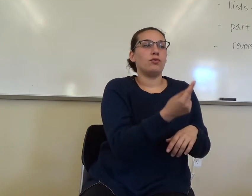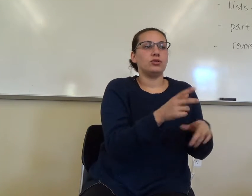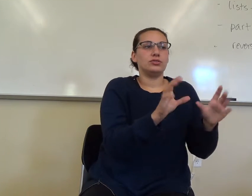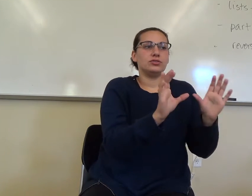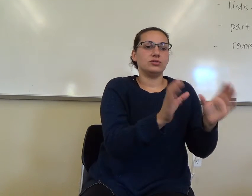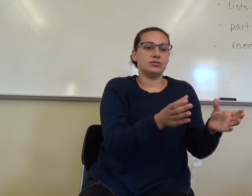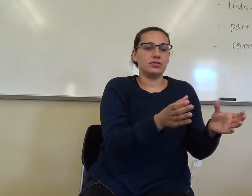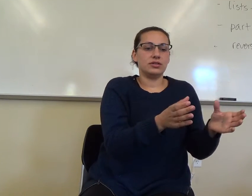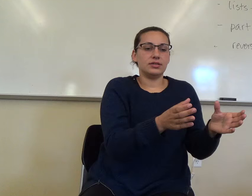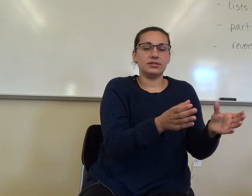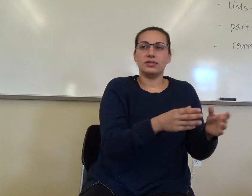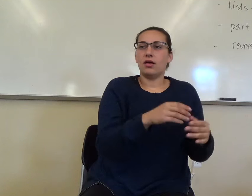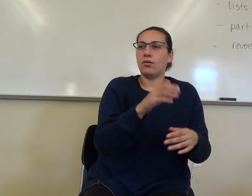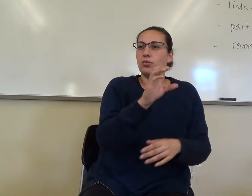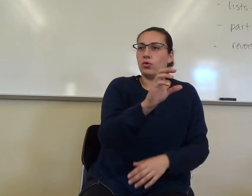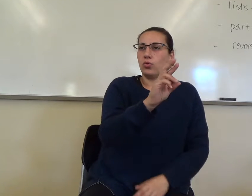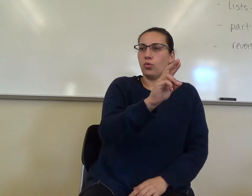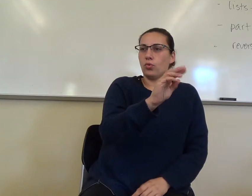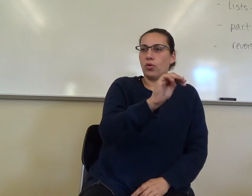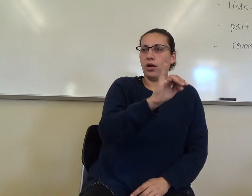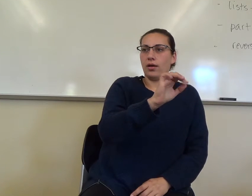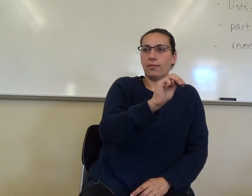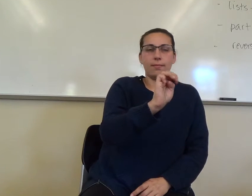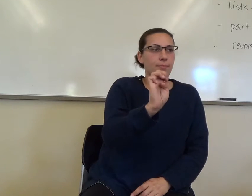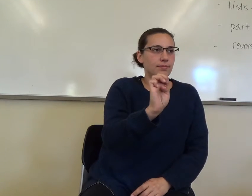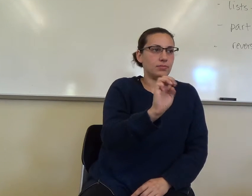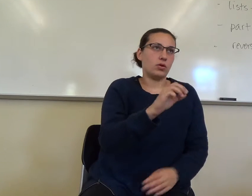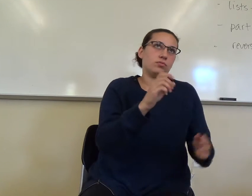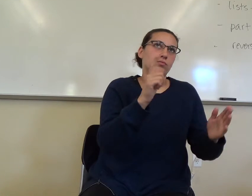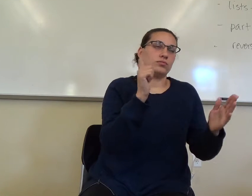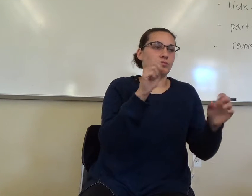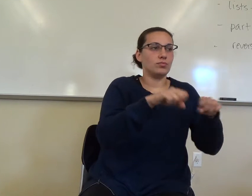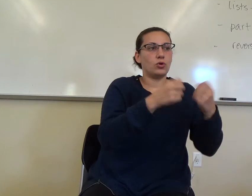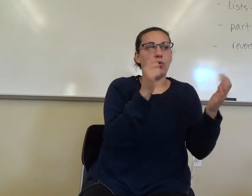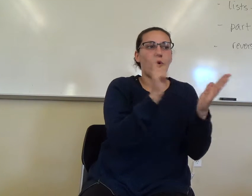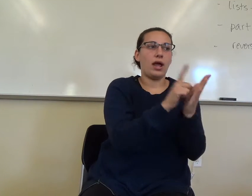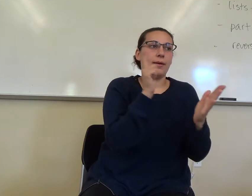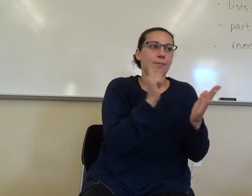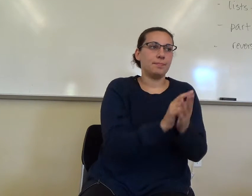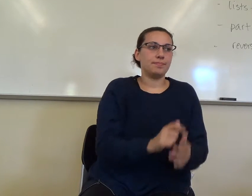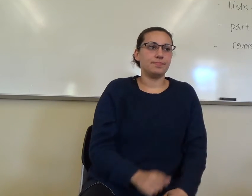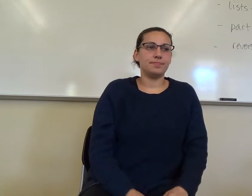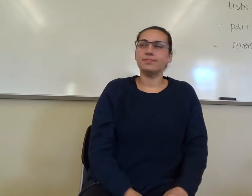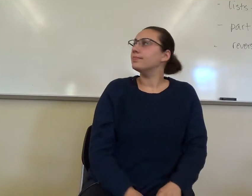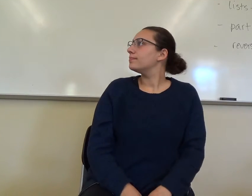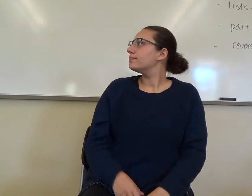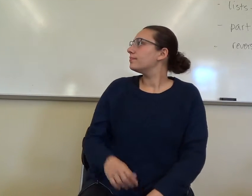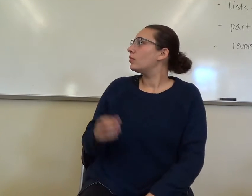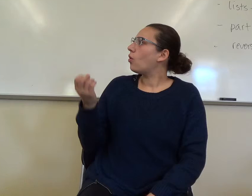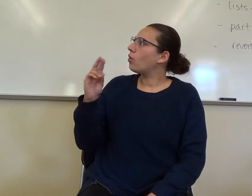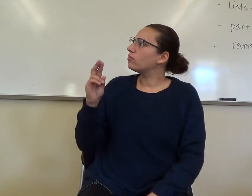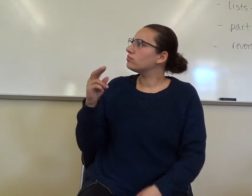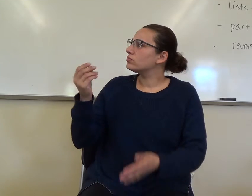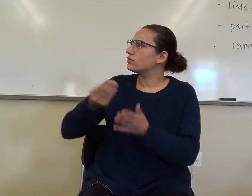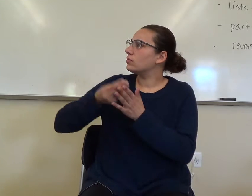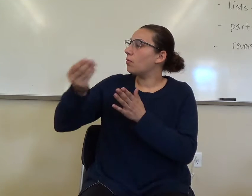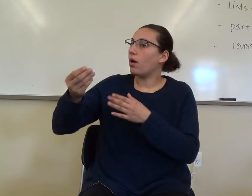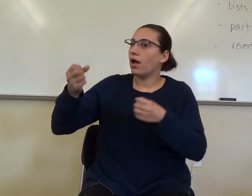mileage, the, what do they call them? The extras, if you buy a car and you buy all